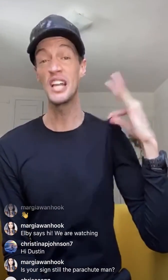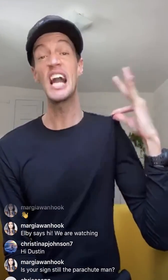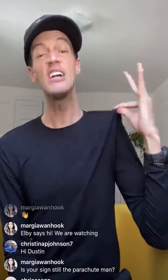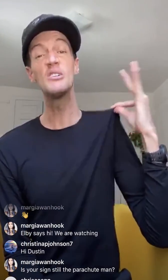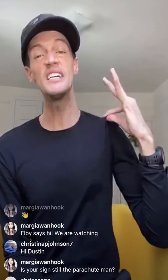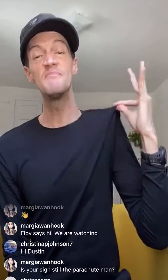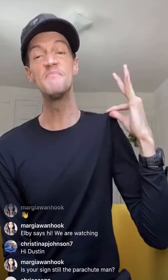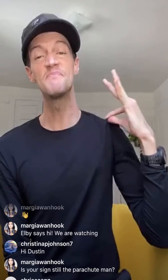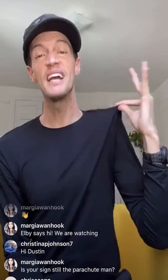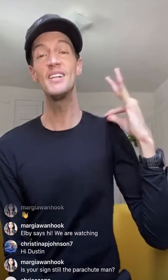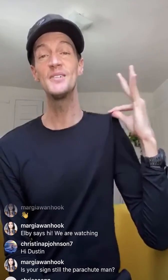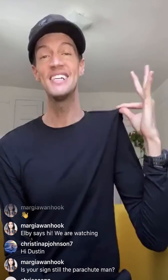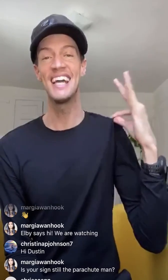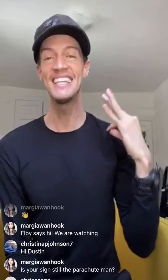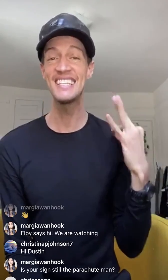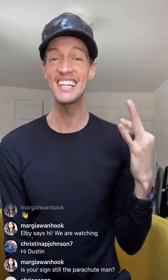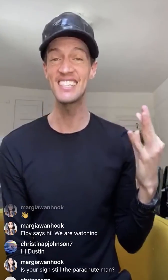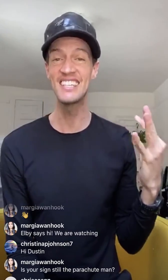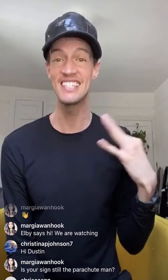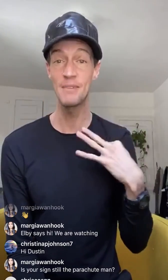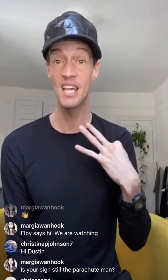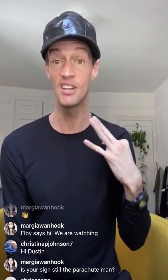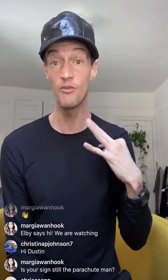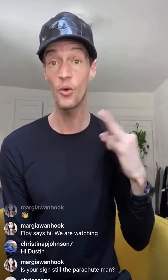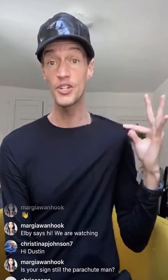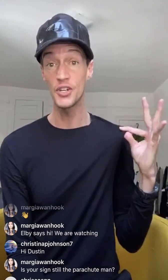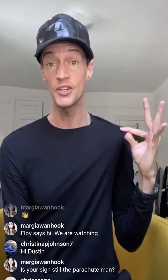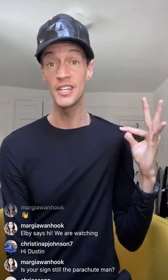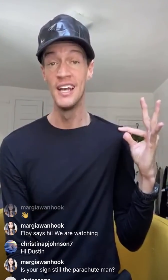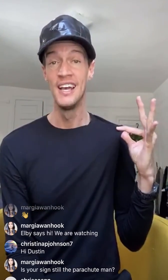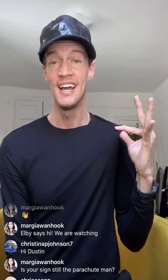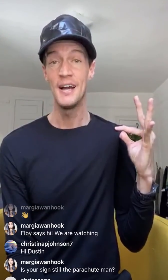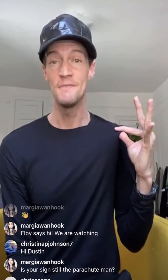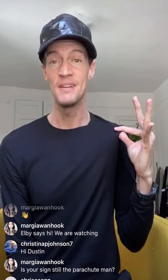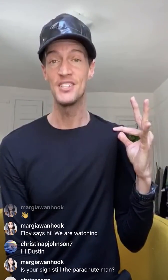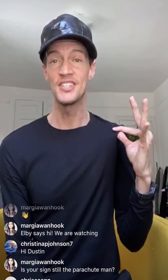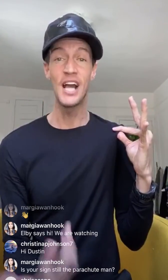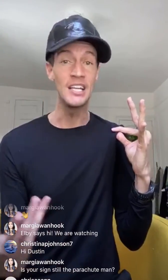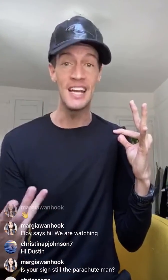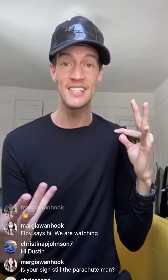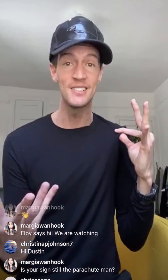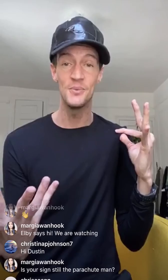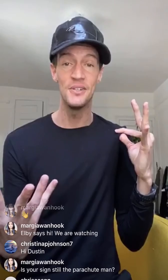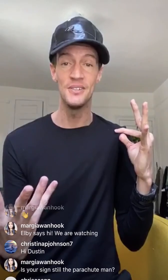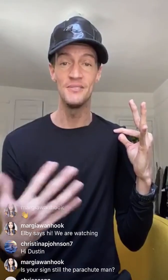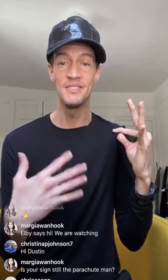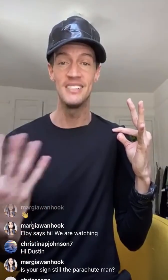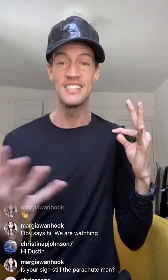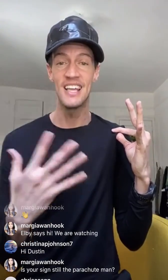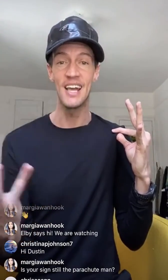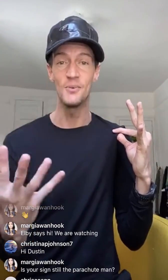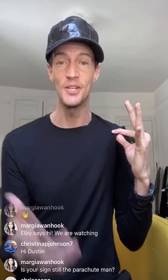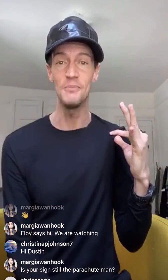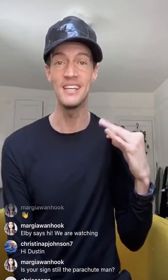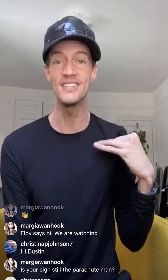help, yeah, serve. Excellent. Volunteer.